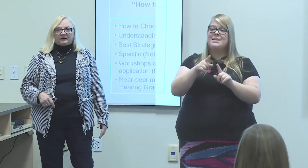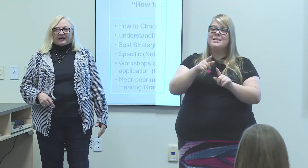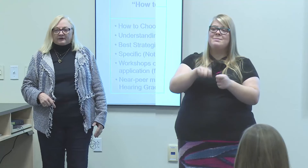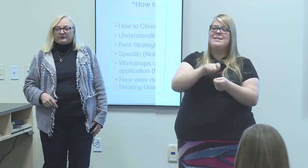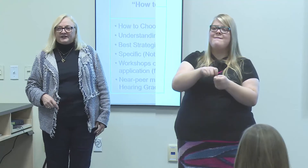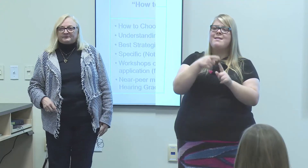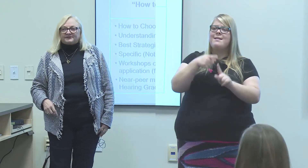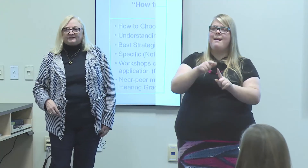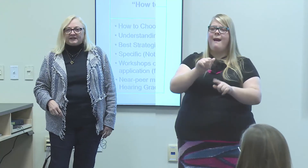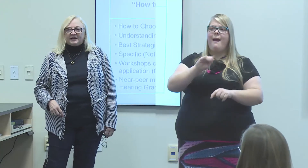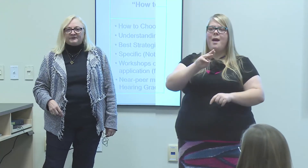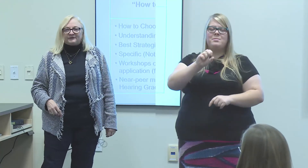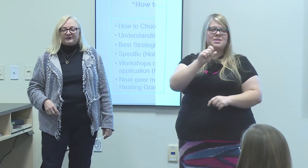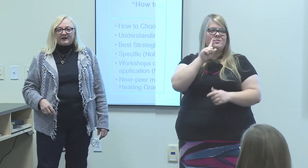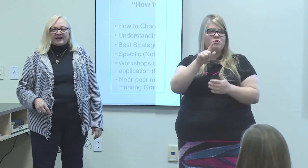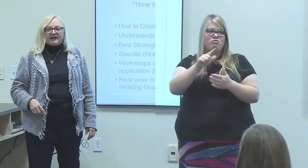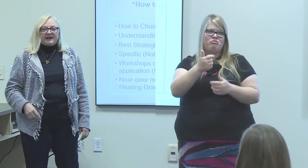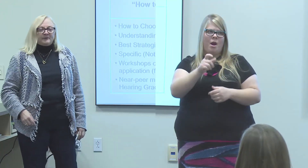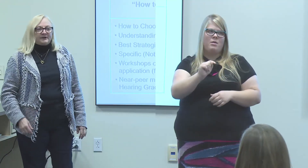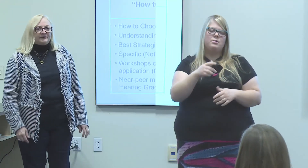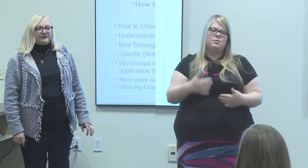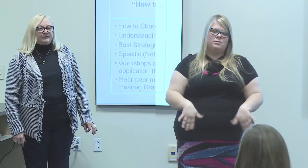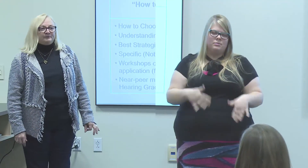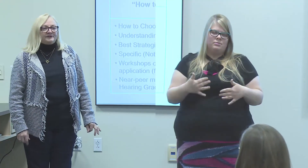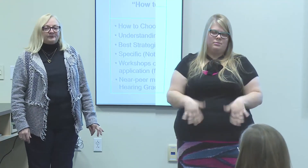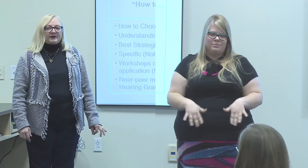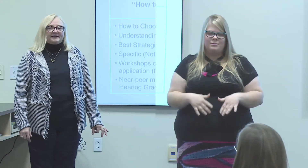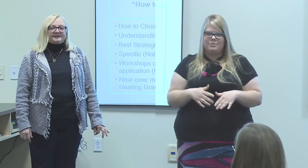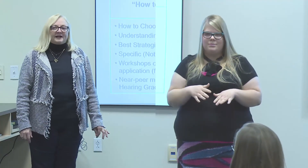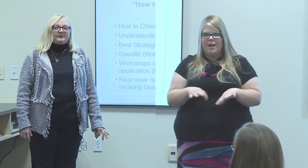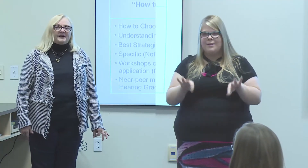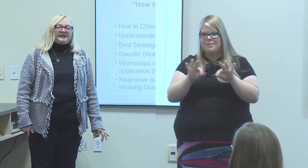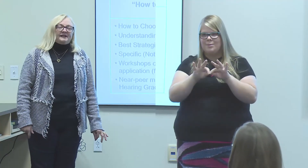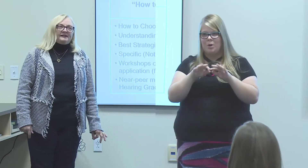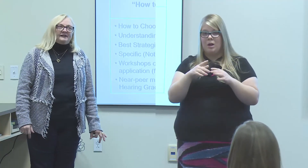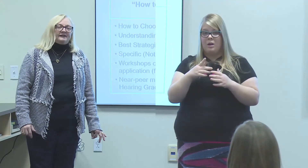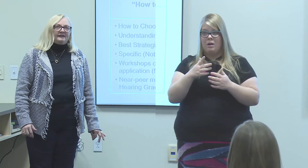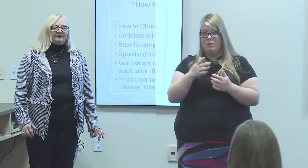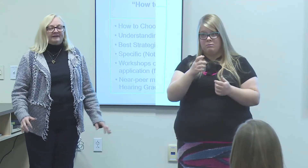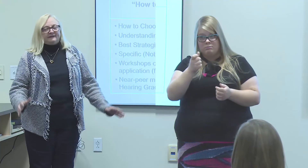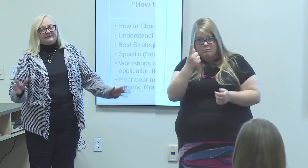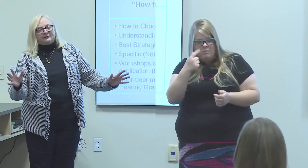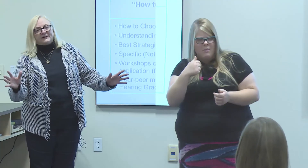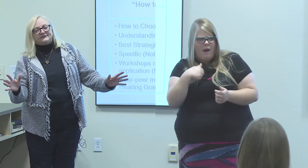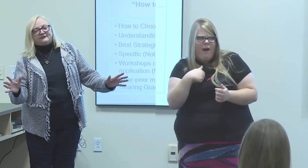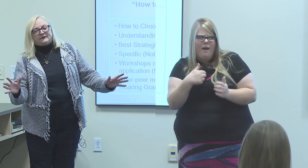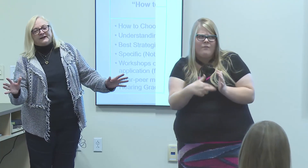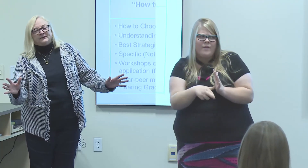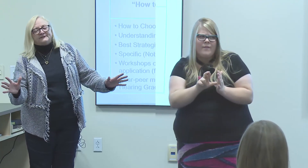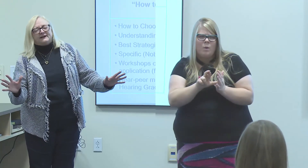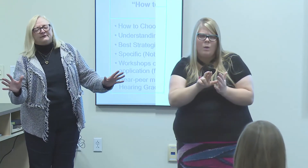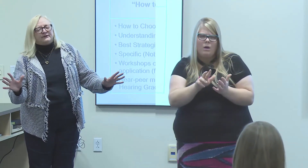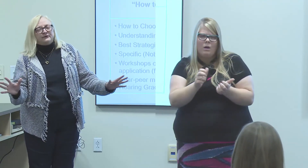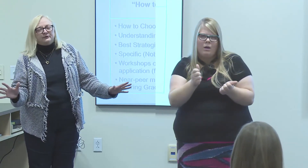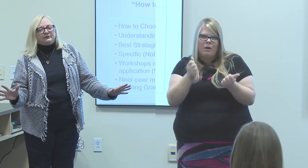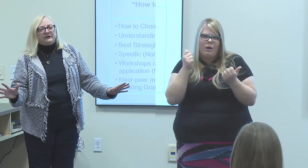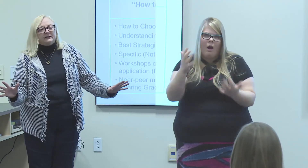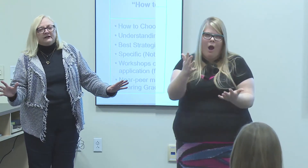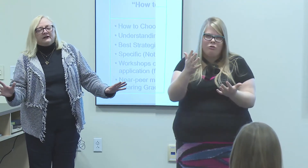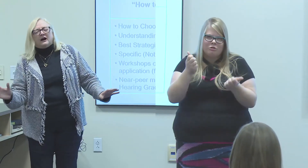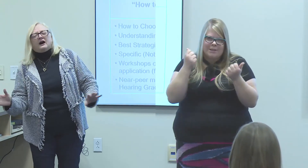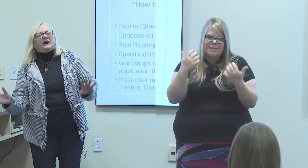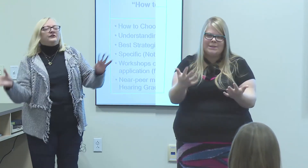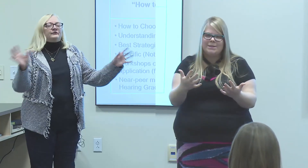basics of how to write specific aims for a grant, because you'd be surprised at how many grants I've read, because I've